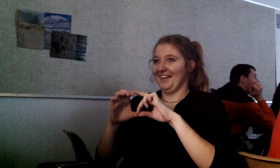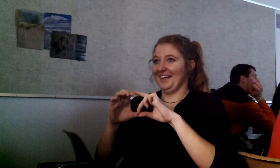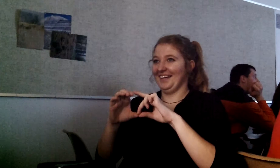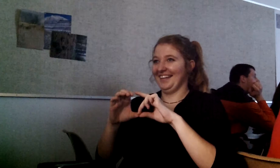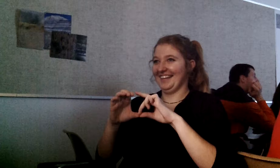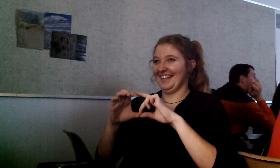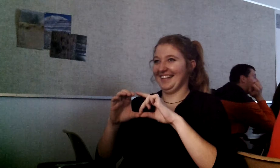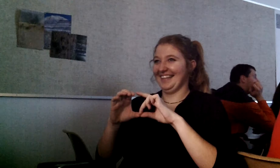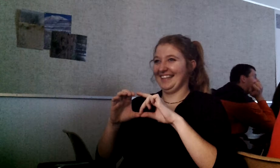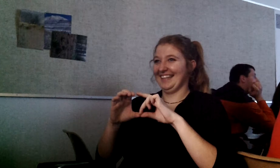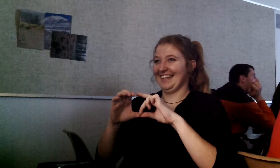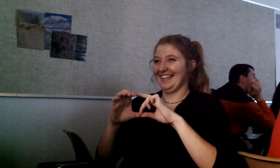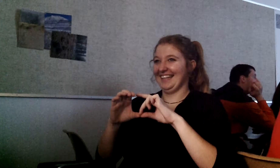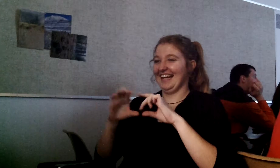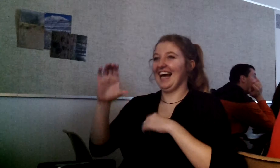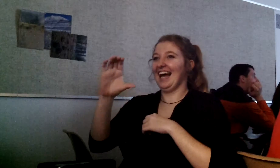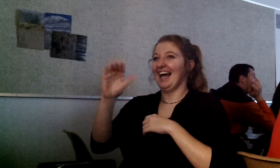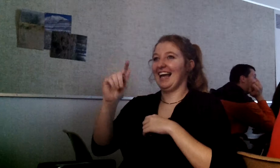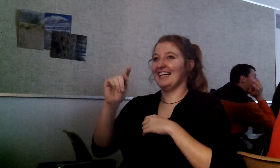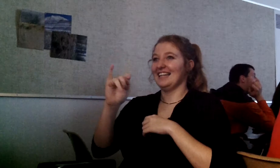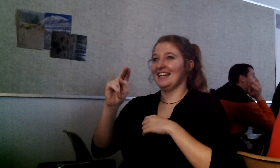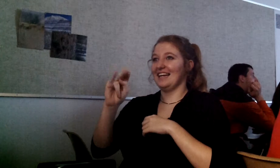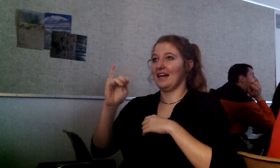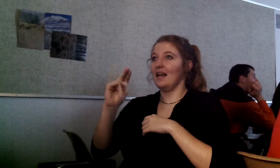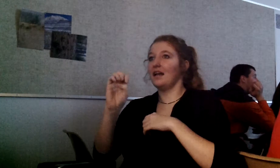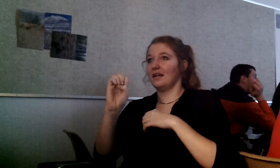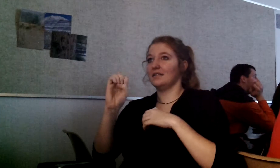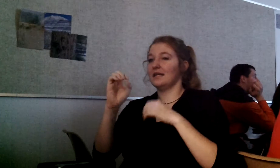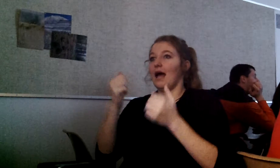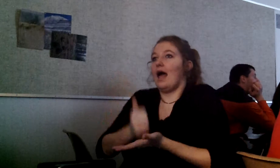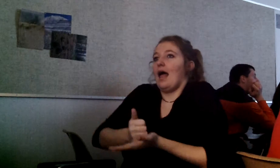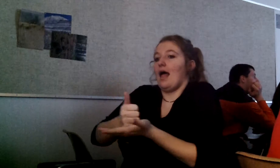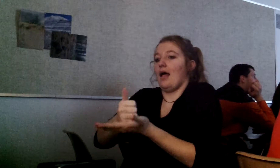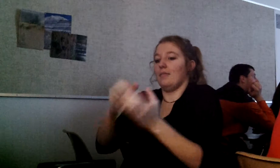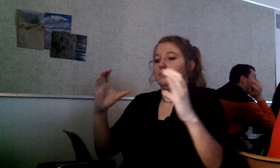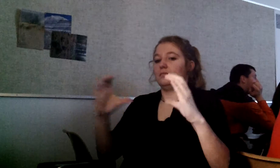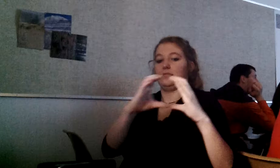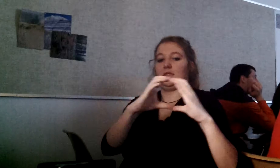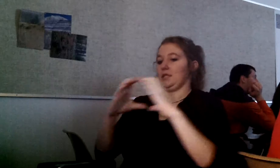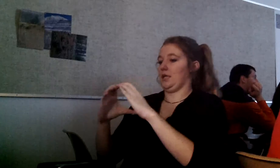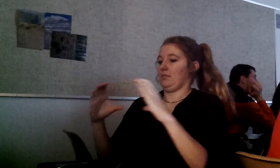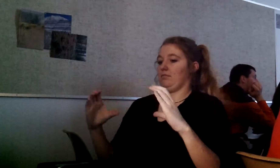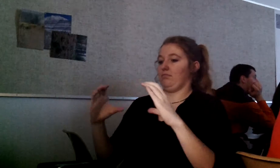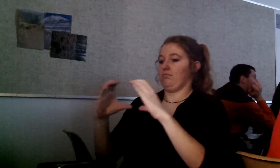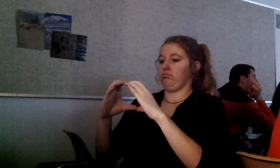lacking catenins or expressing cadherins without catenin-binding domains fail to adhere as normal.